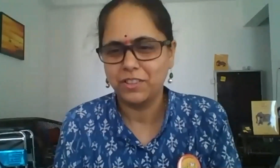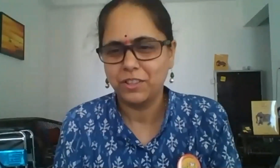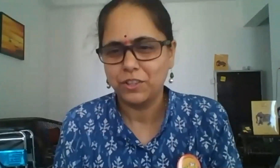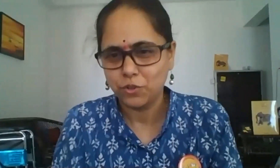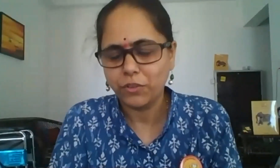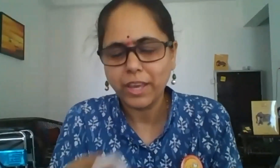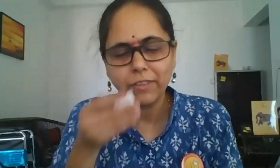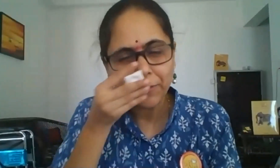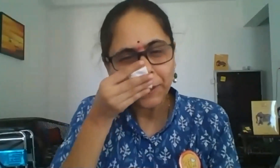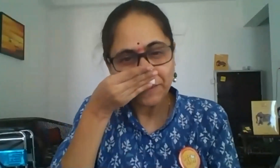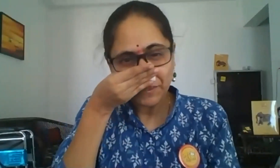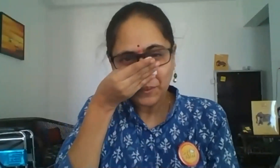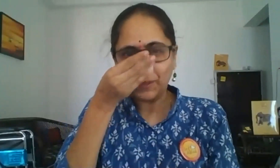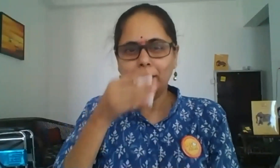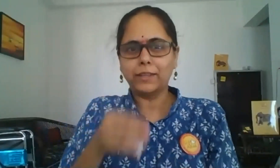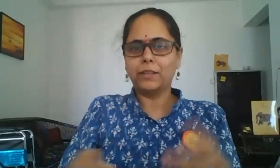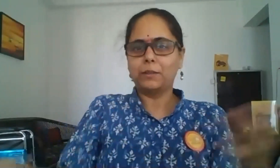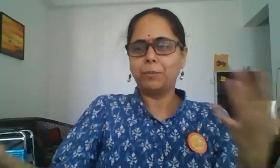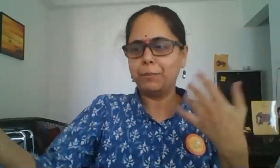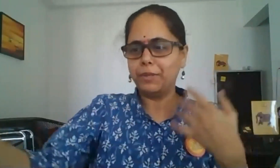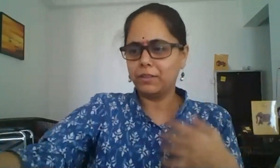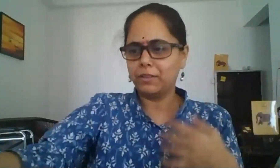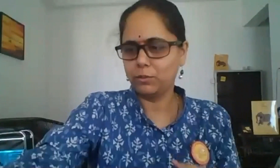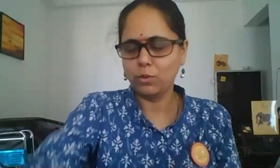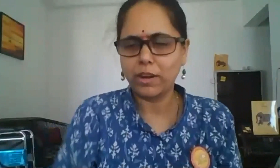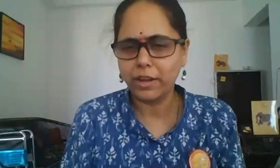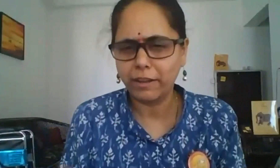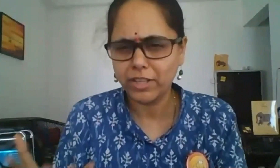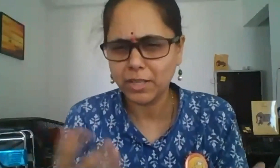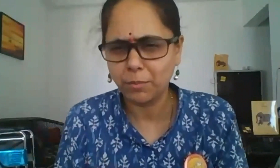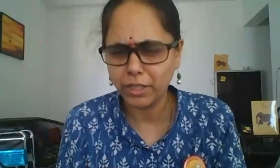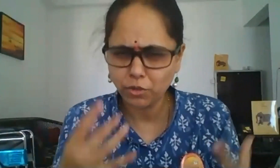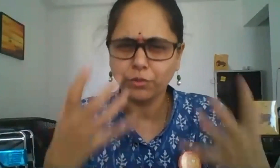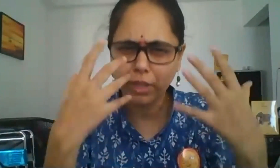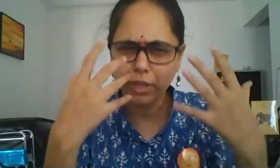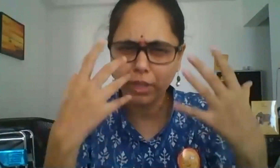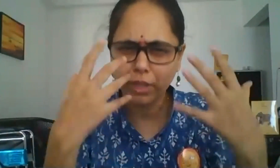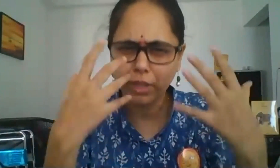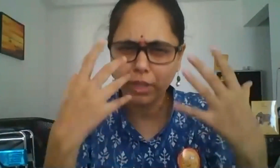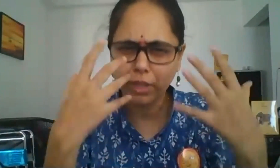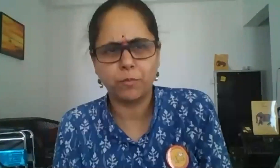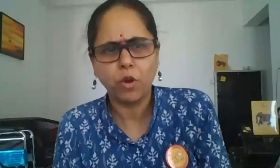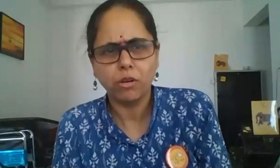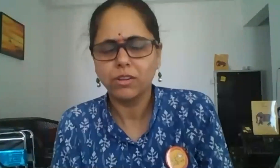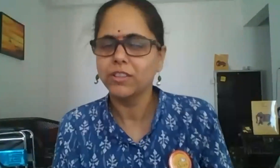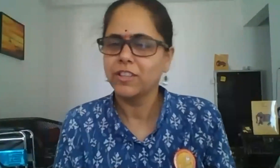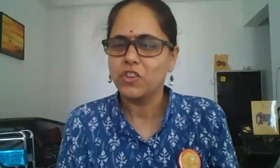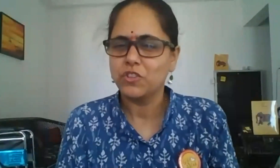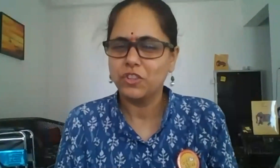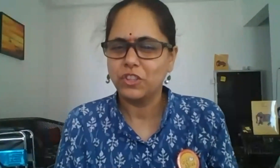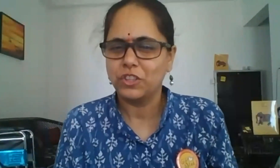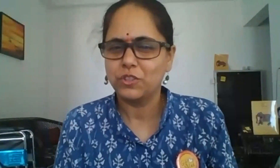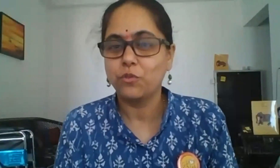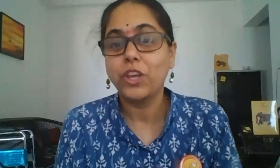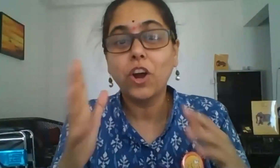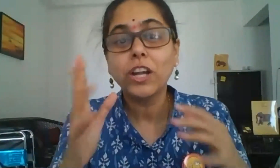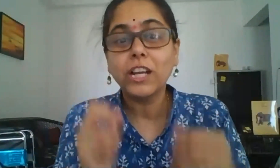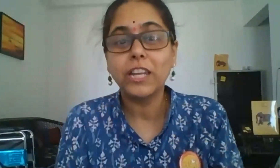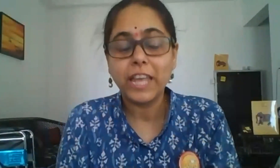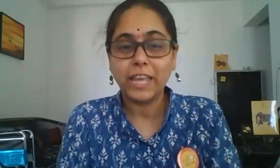So we have given name to all the people who have disability. So they have this name, no? So we got a